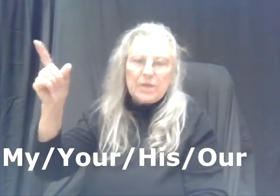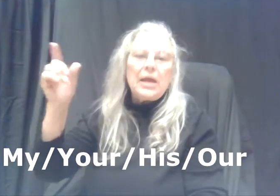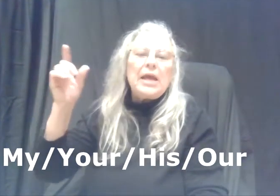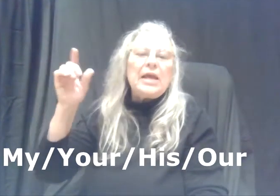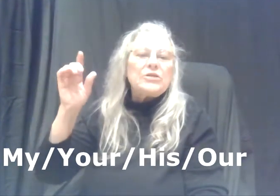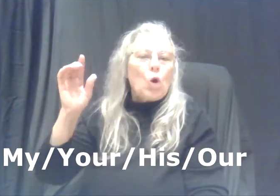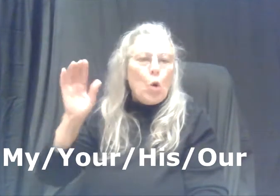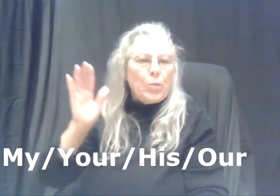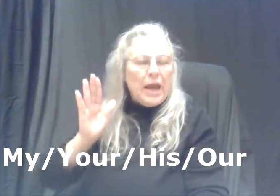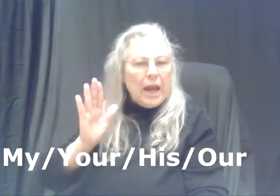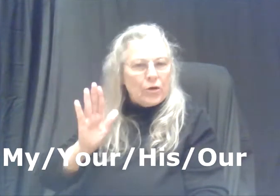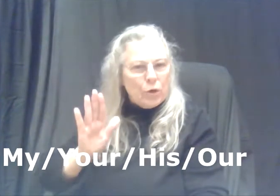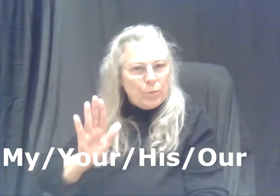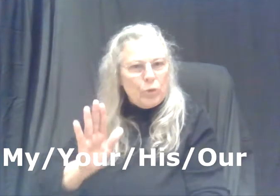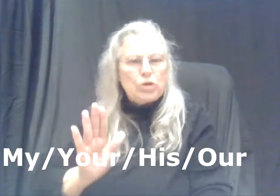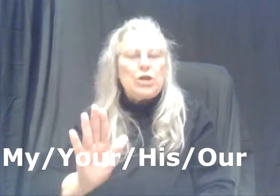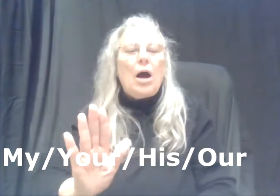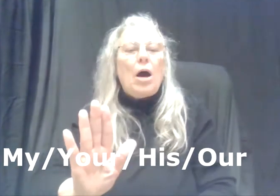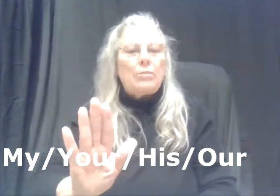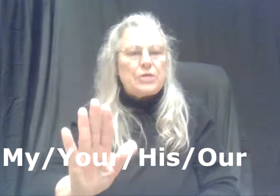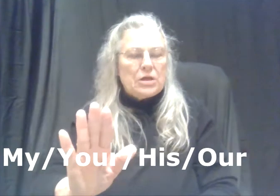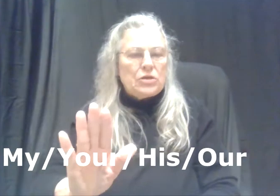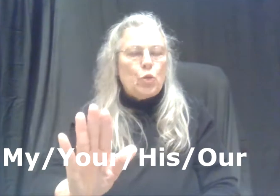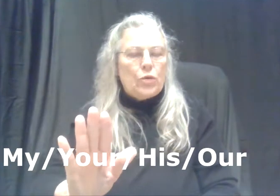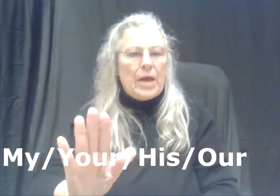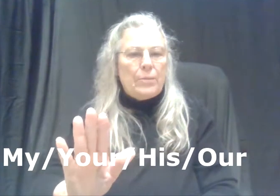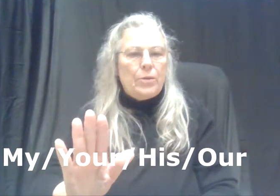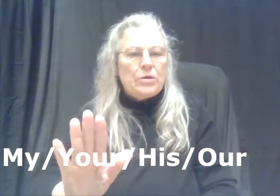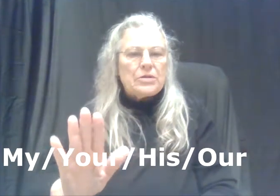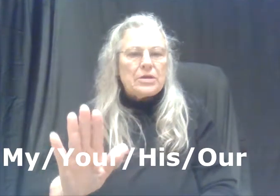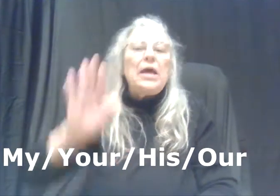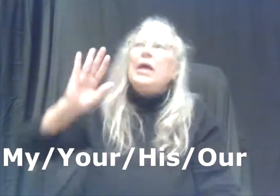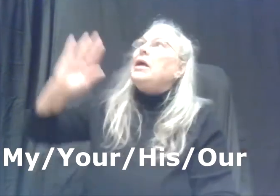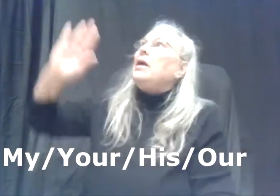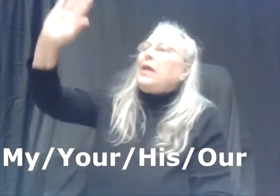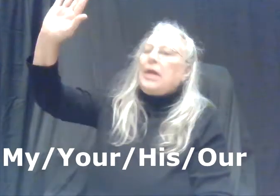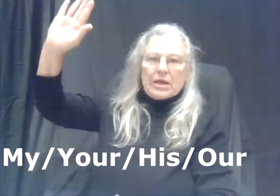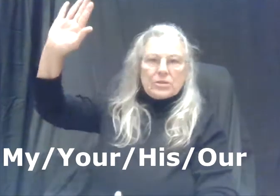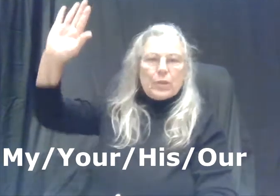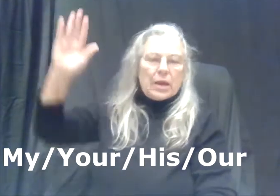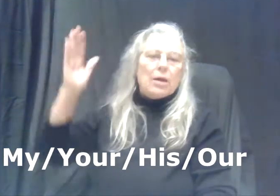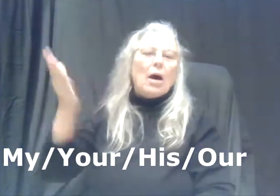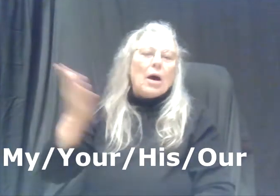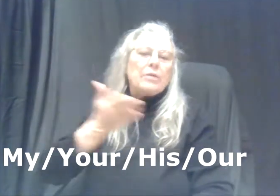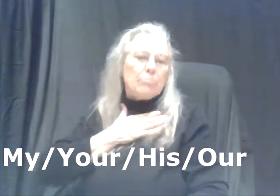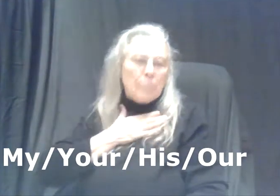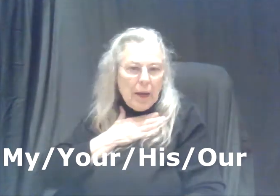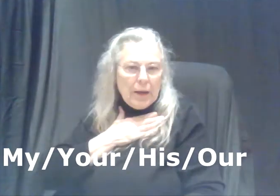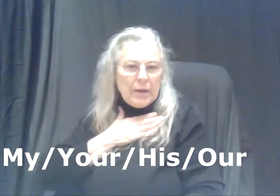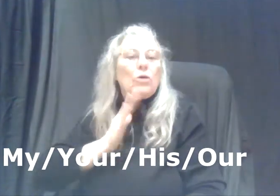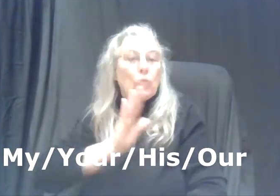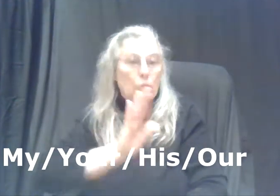it's open hand. You're pushing objects toward that person. His being God, mine,